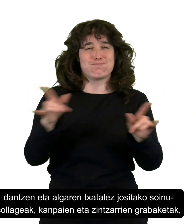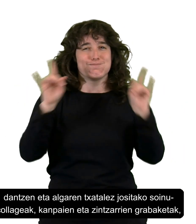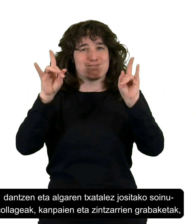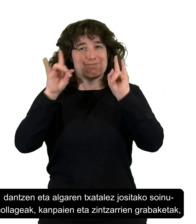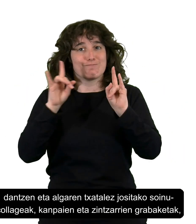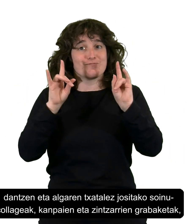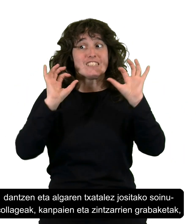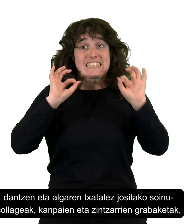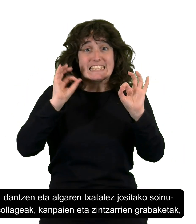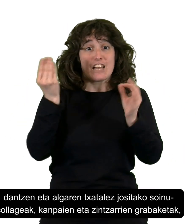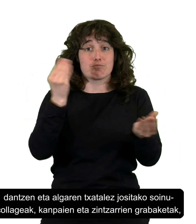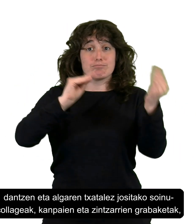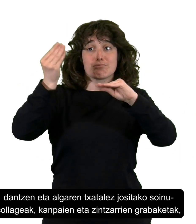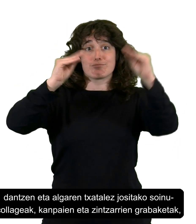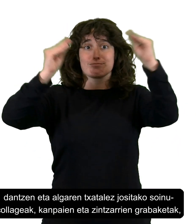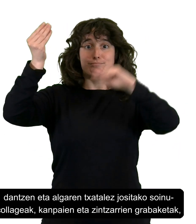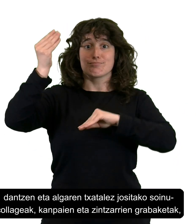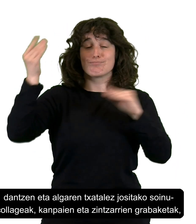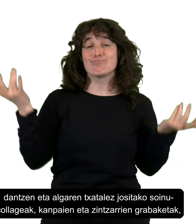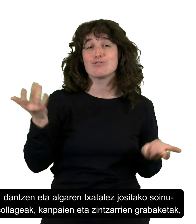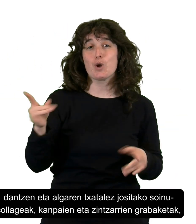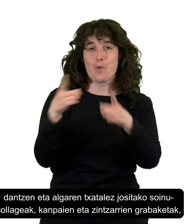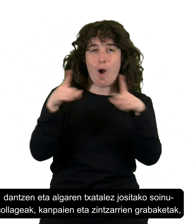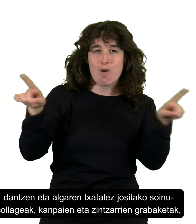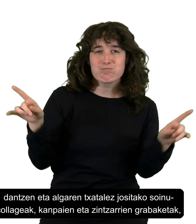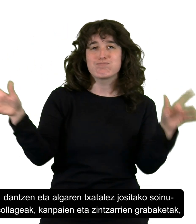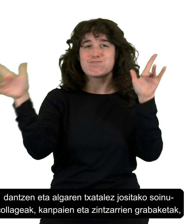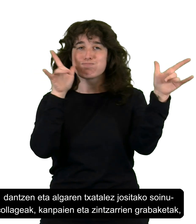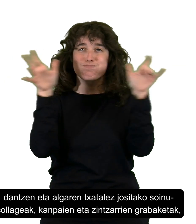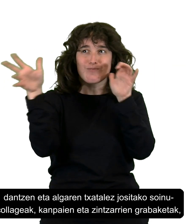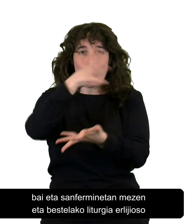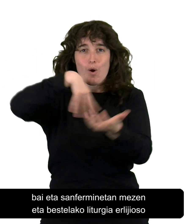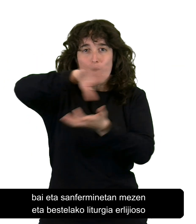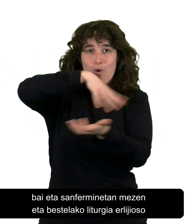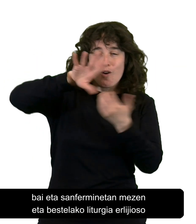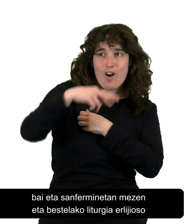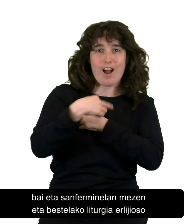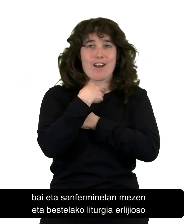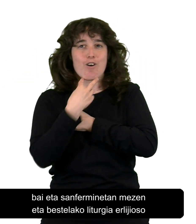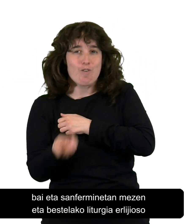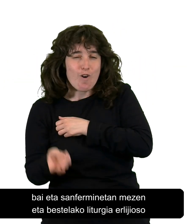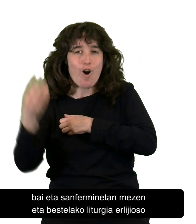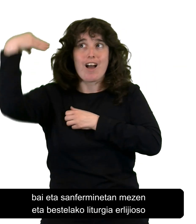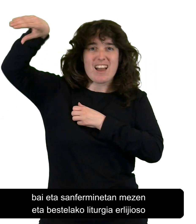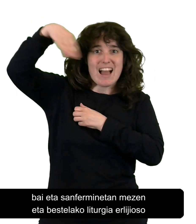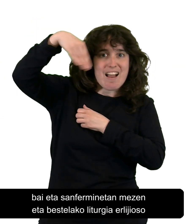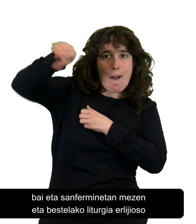soinu kolaxak, kanpaien eta zintzarrien grabaketak, bai eta Sanferminetan mezen